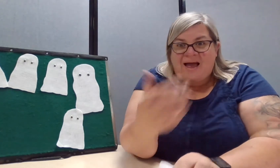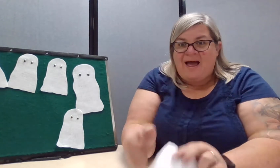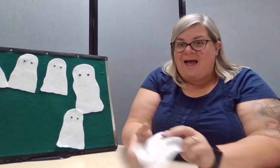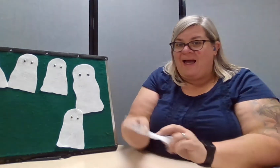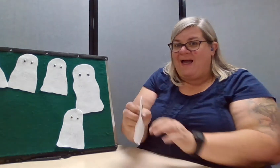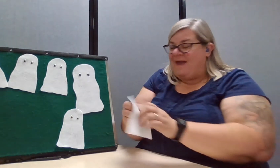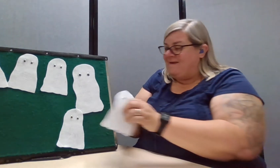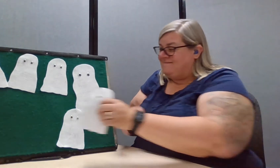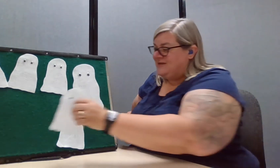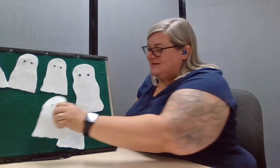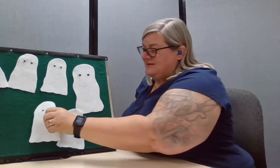5,